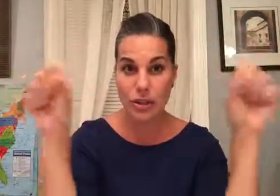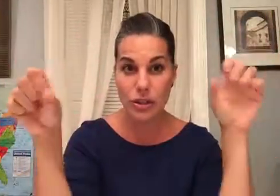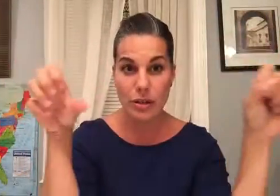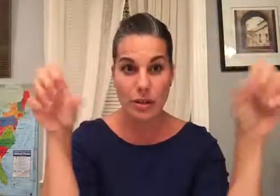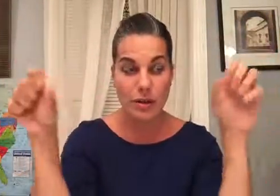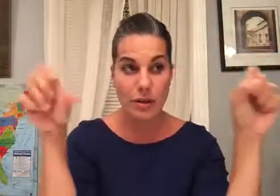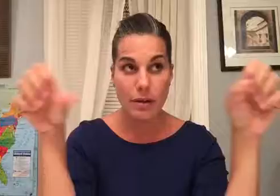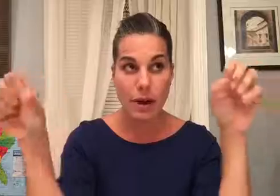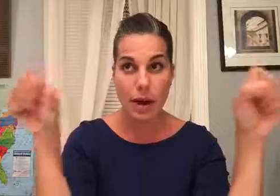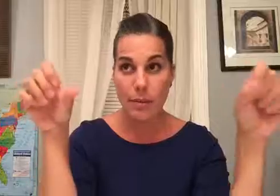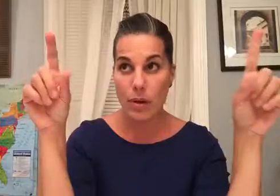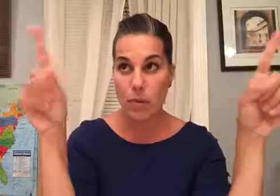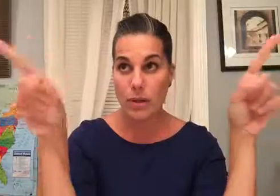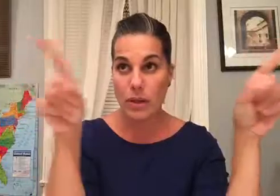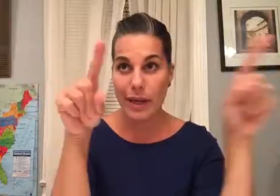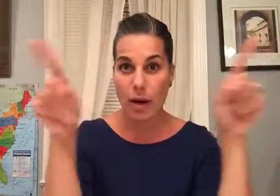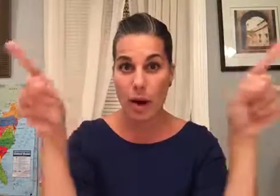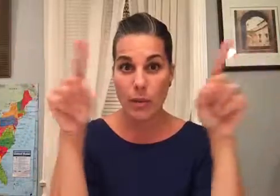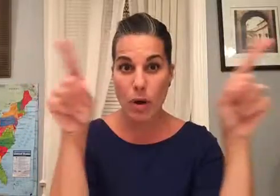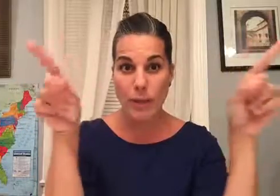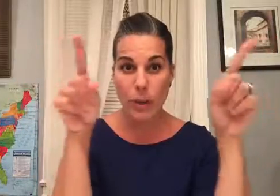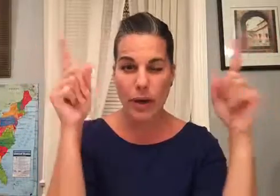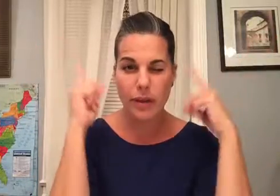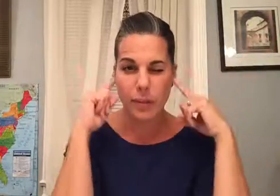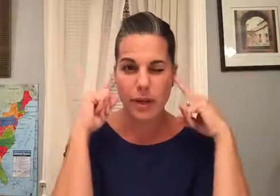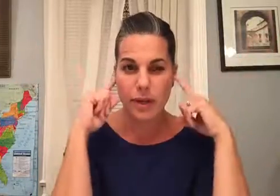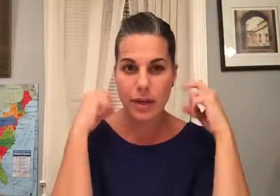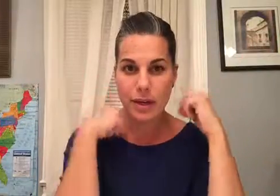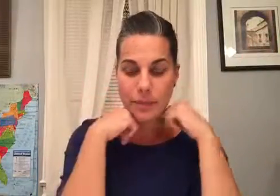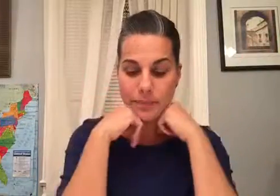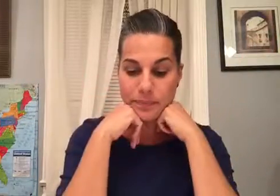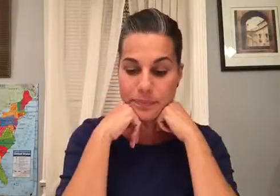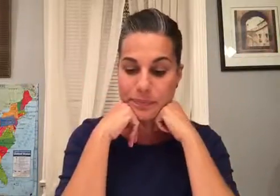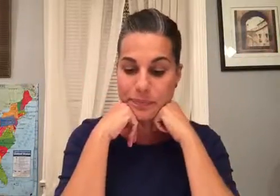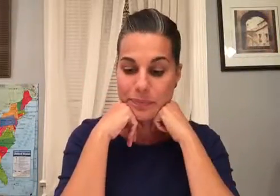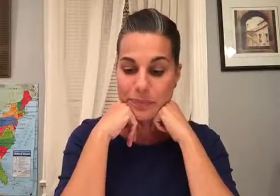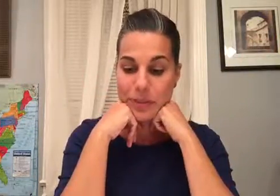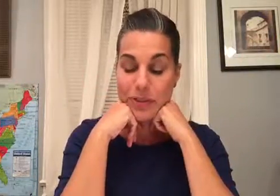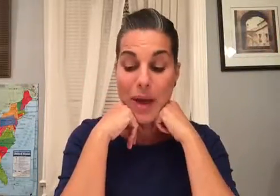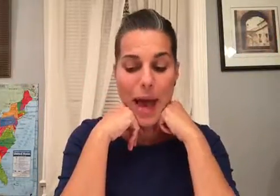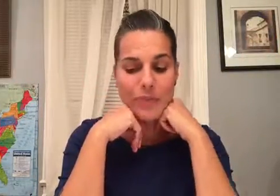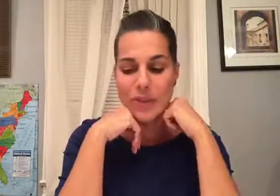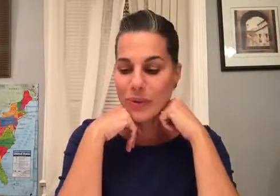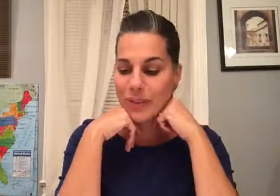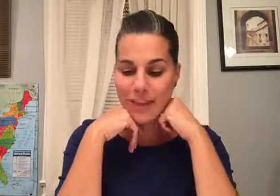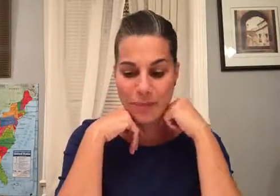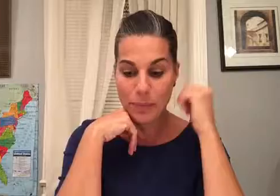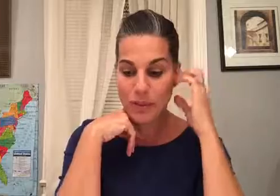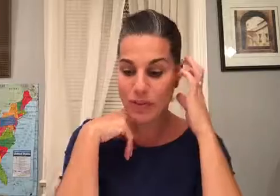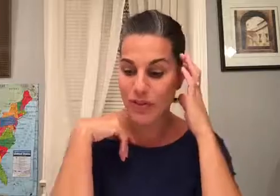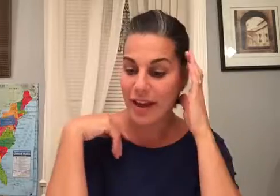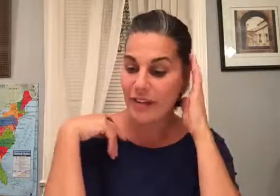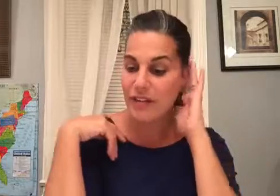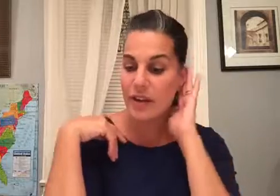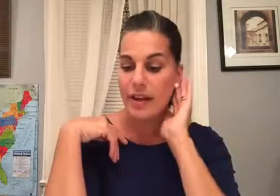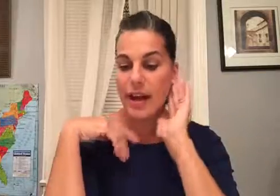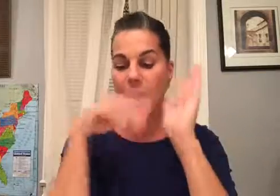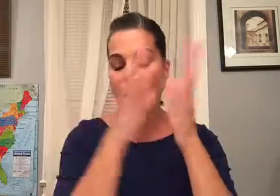catch what's going on probably quicker than we can hear. So absolutely deaf people can drive.